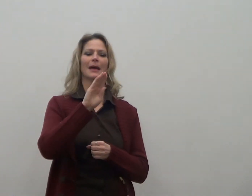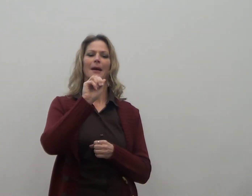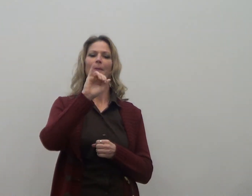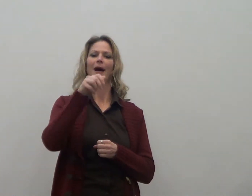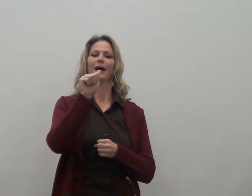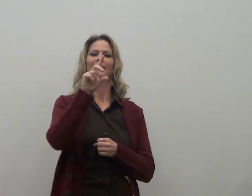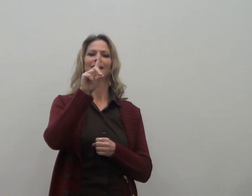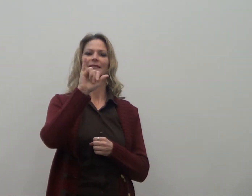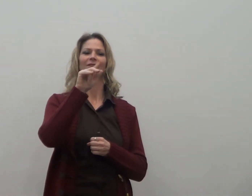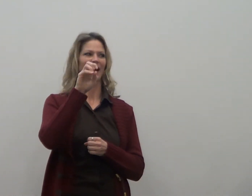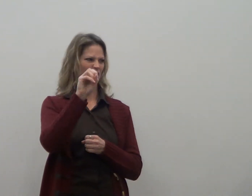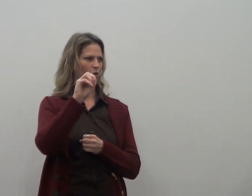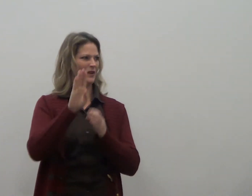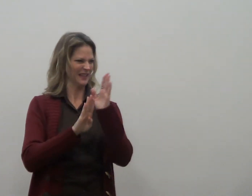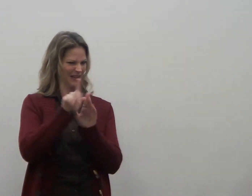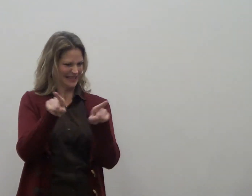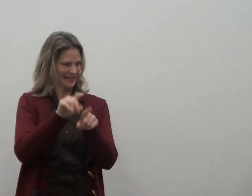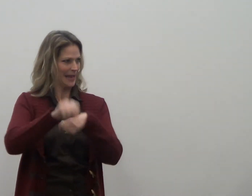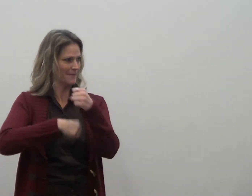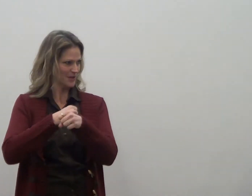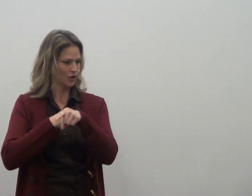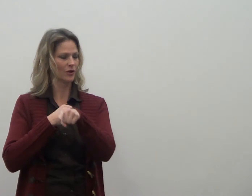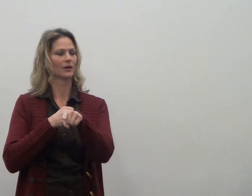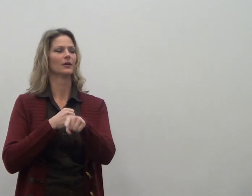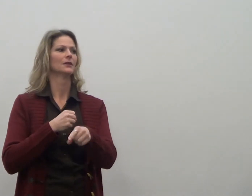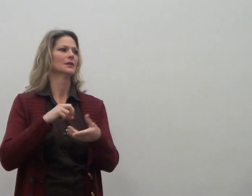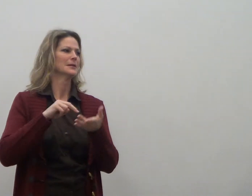Divino. This is advanced digital sound.